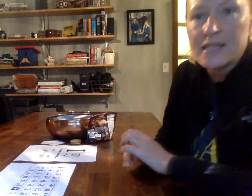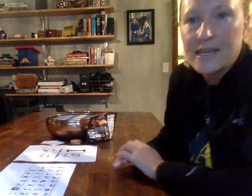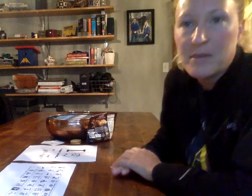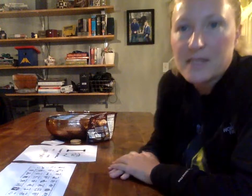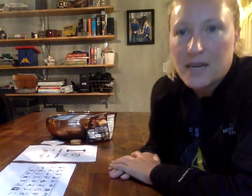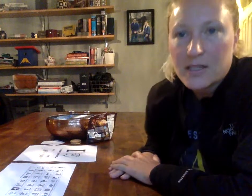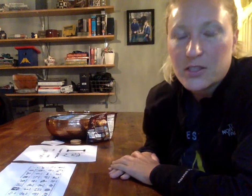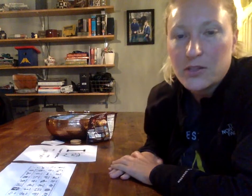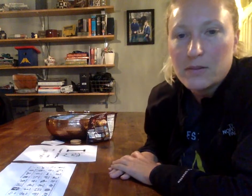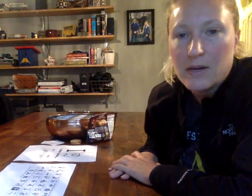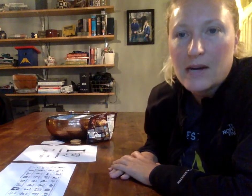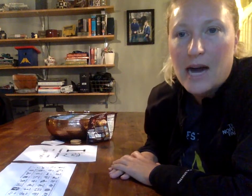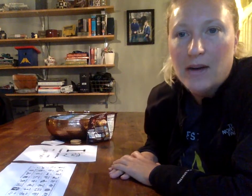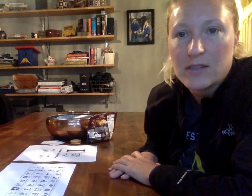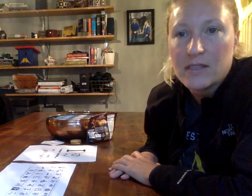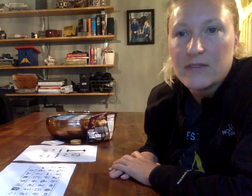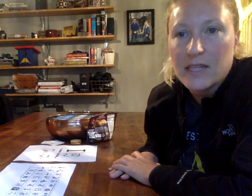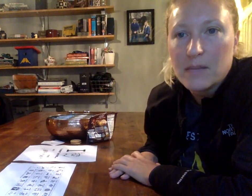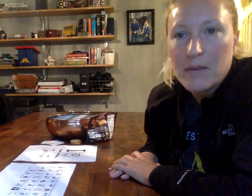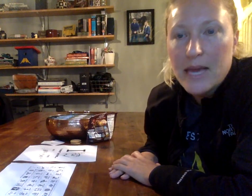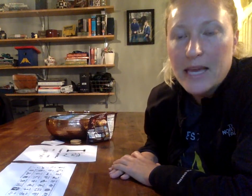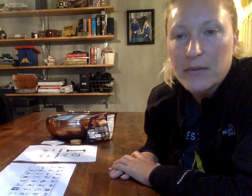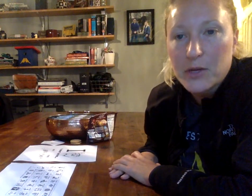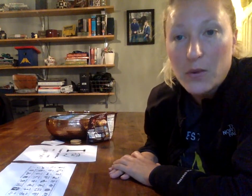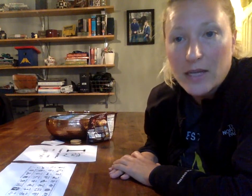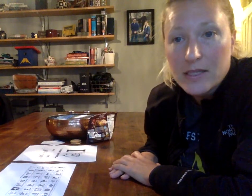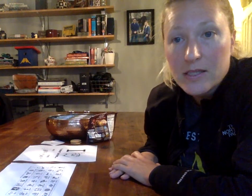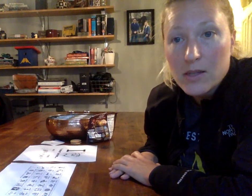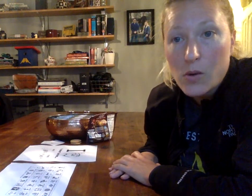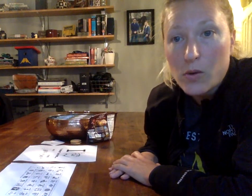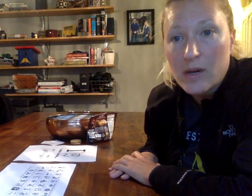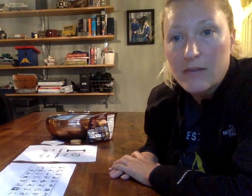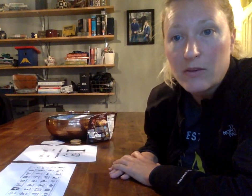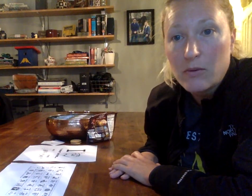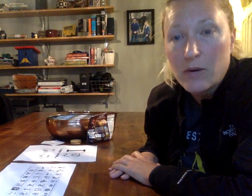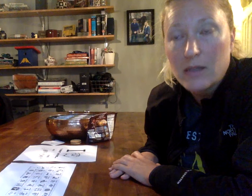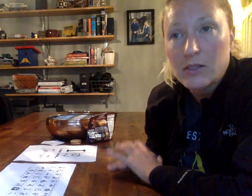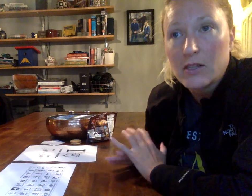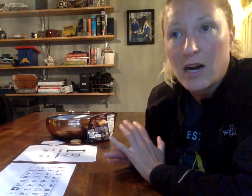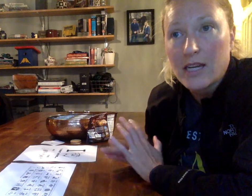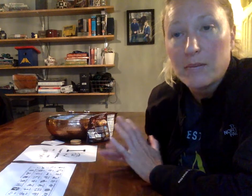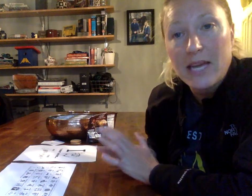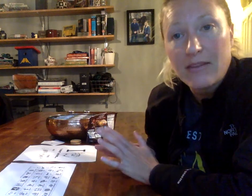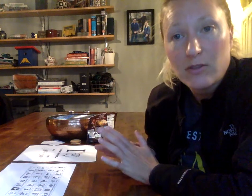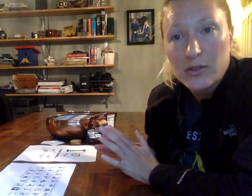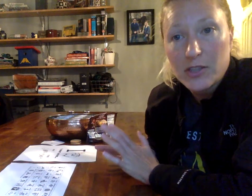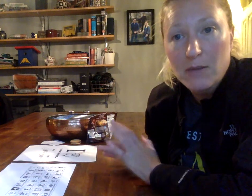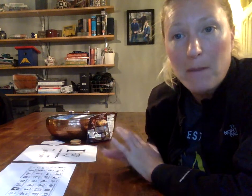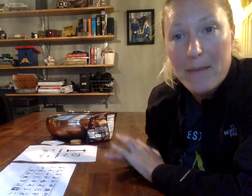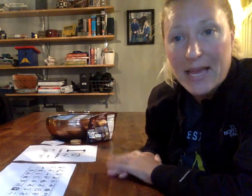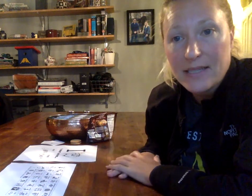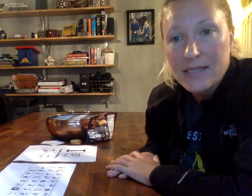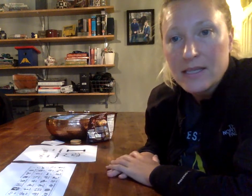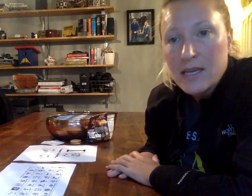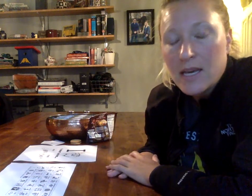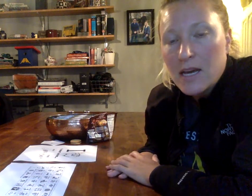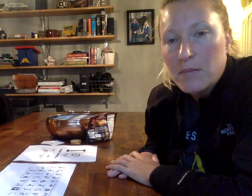Today I'm going to talk to you about how to develop a request, or if you want to talk in a behavioral term, a mand. But